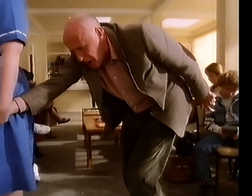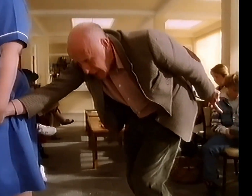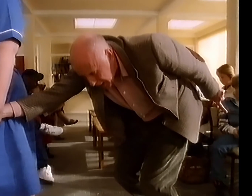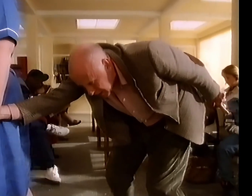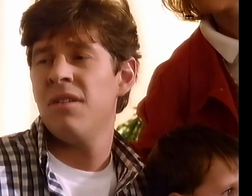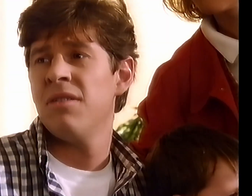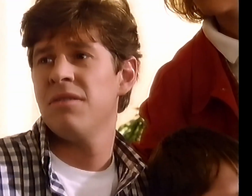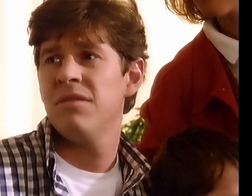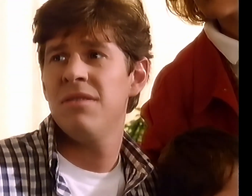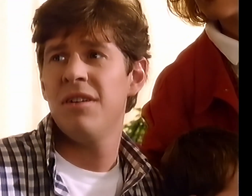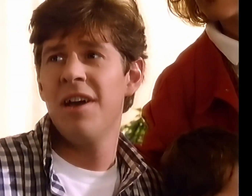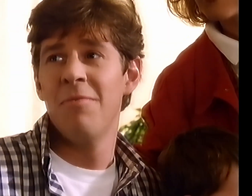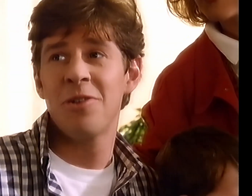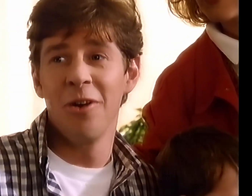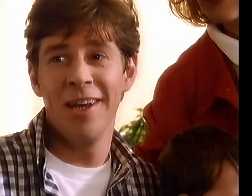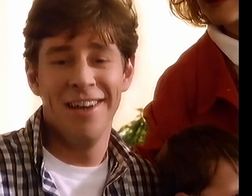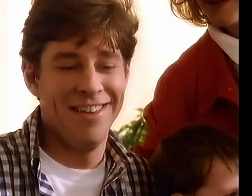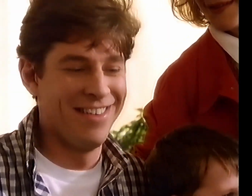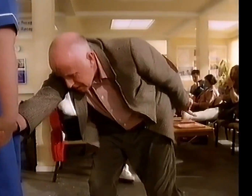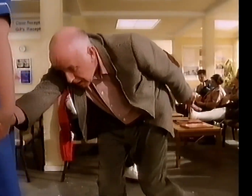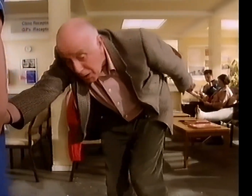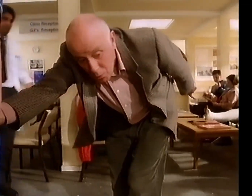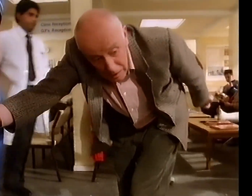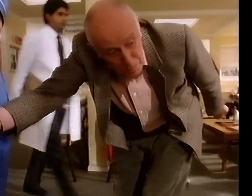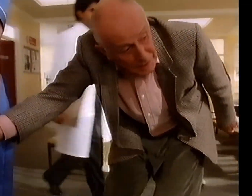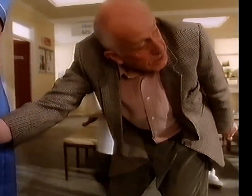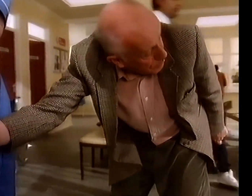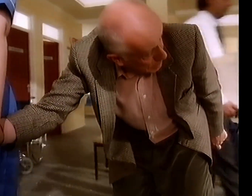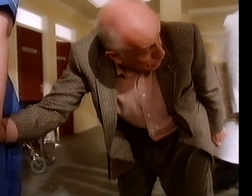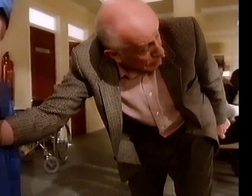again. Oh, I'm sorry. You will be. It's hereditary.